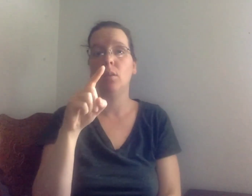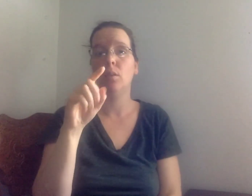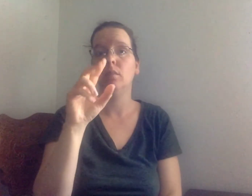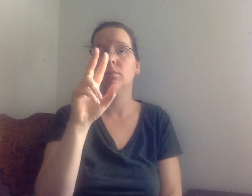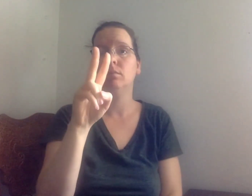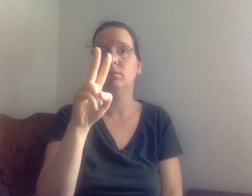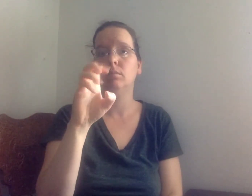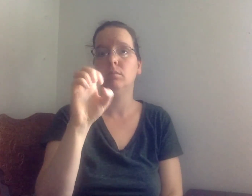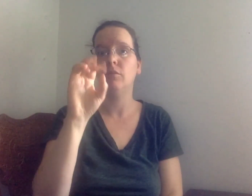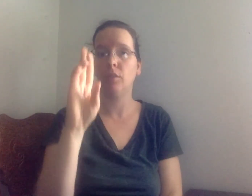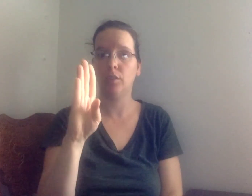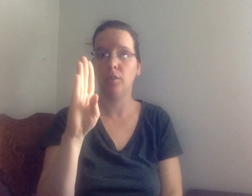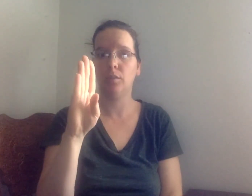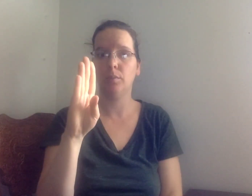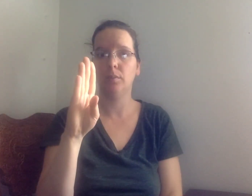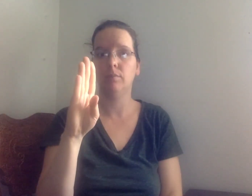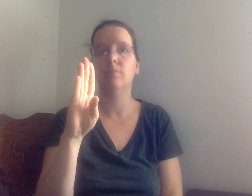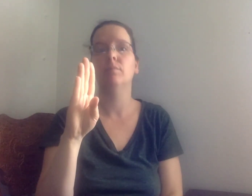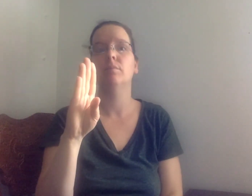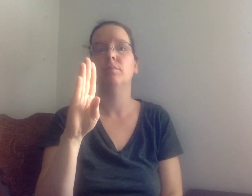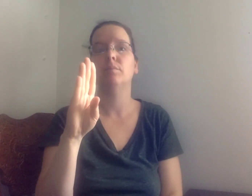they move, is different. For the verbs,